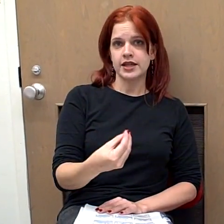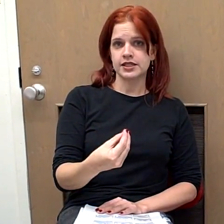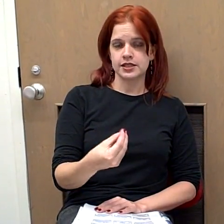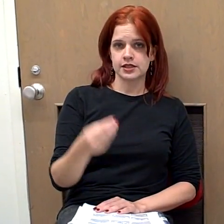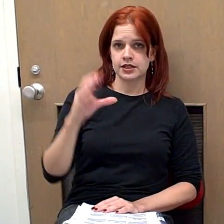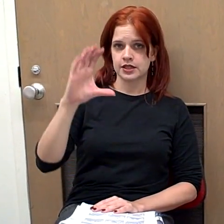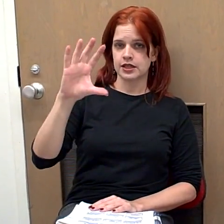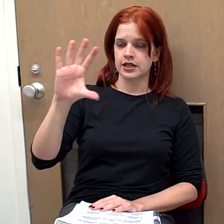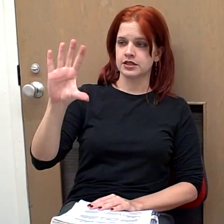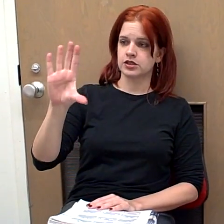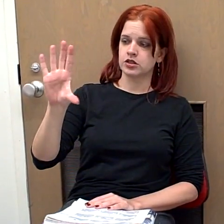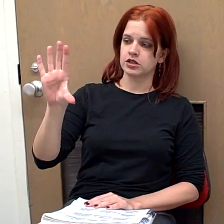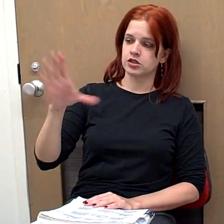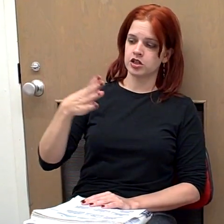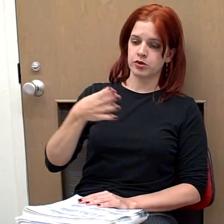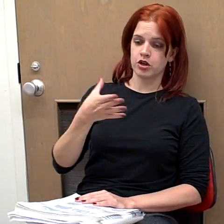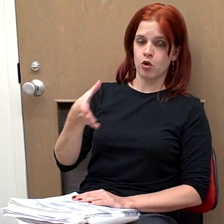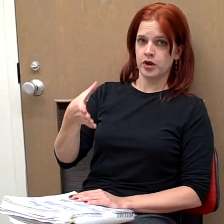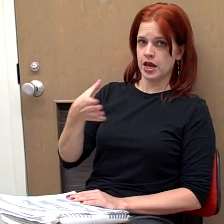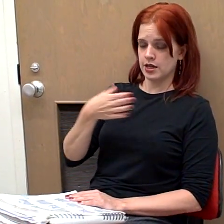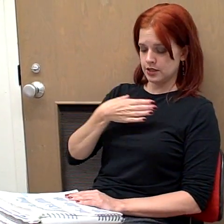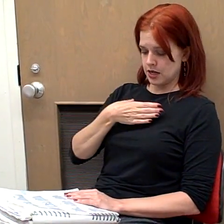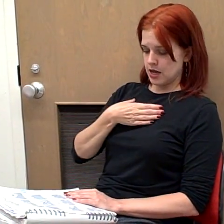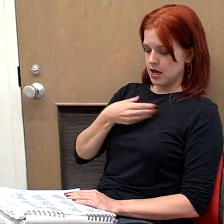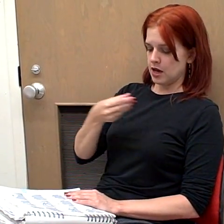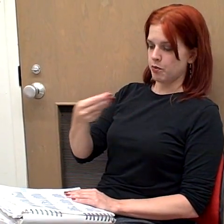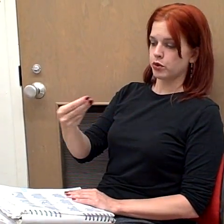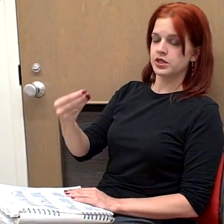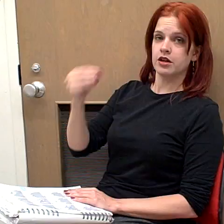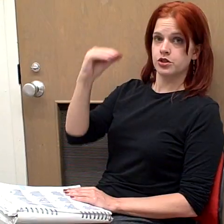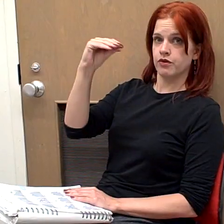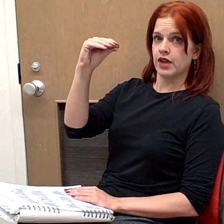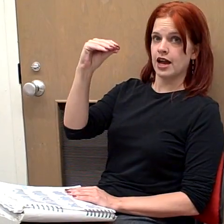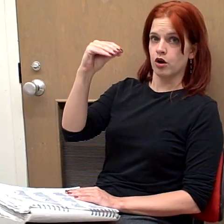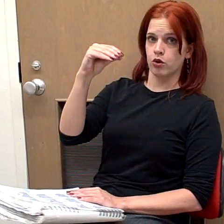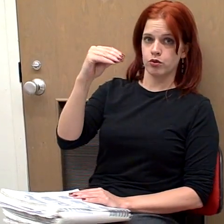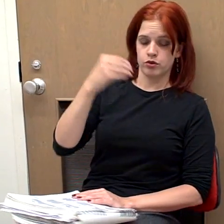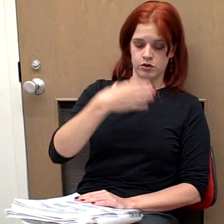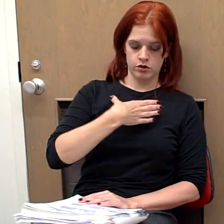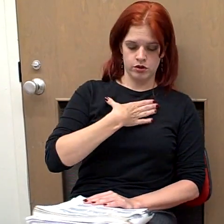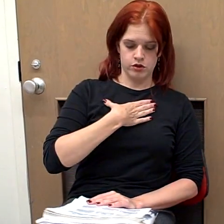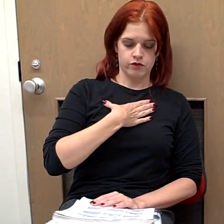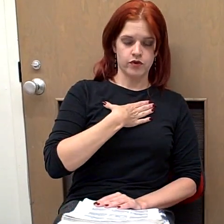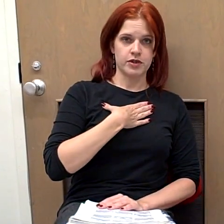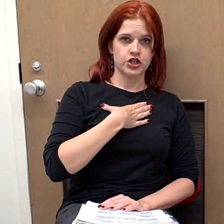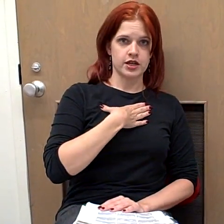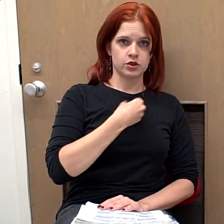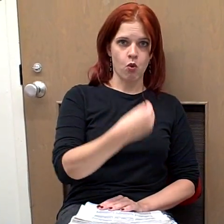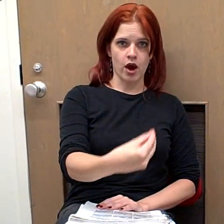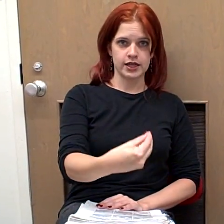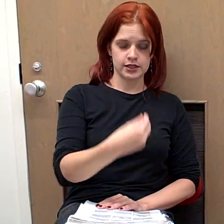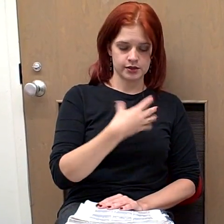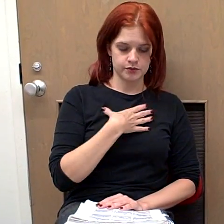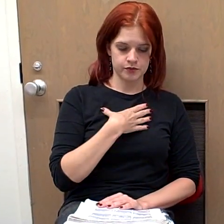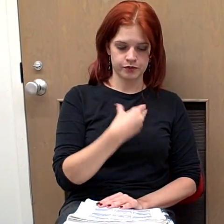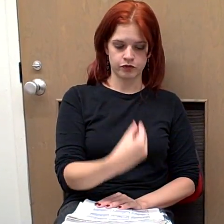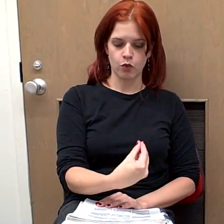White it starts with an open hand and it pulls out to a flat O from the chest. White.